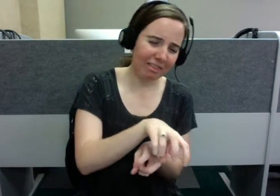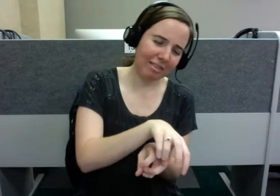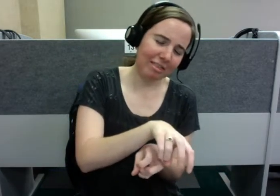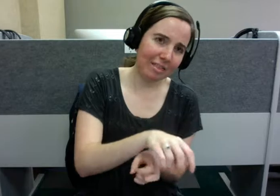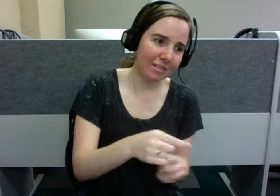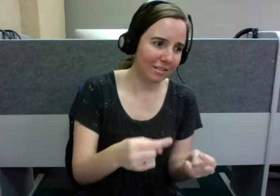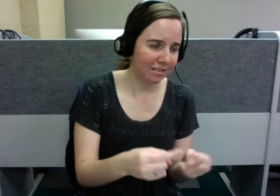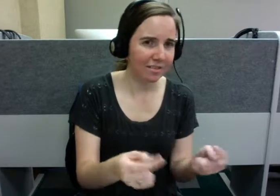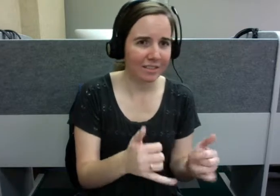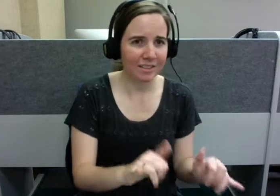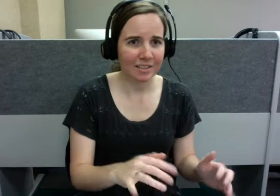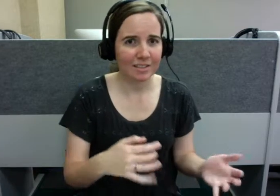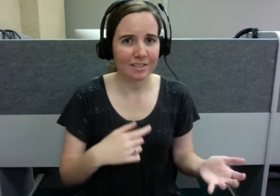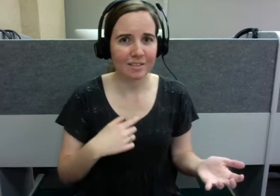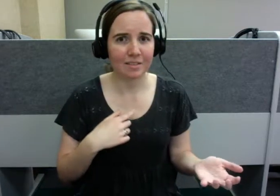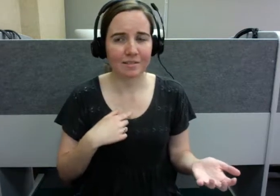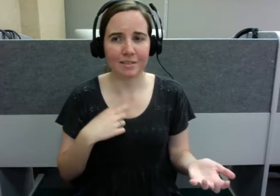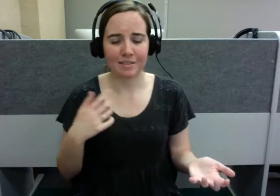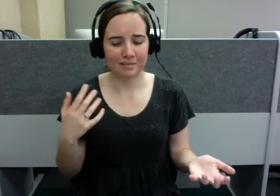I'm wrong about